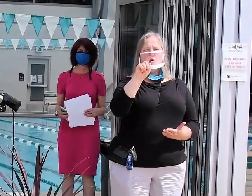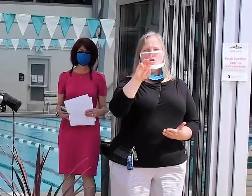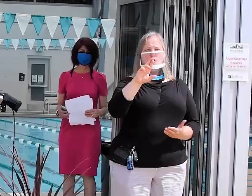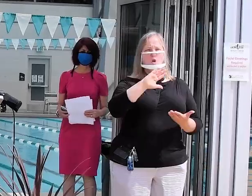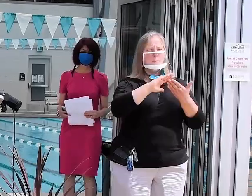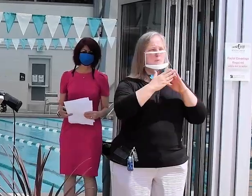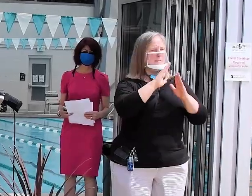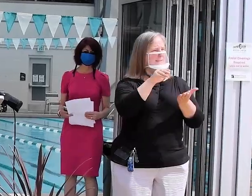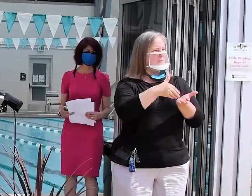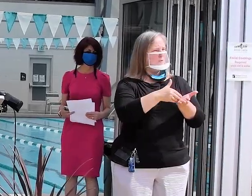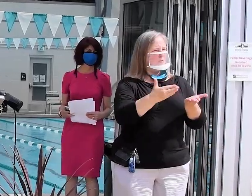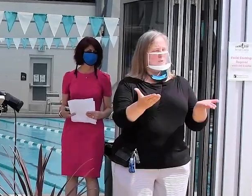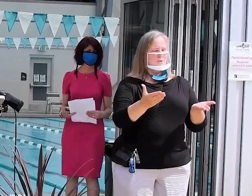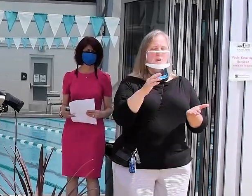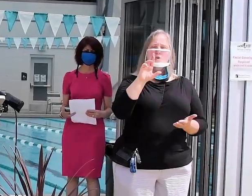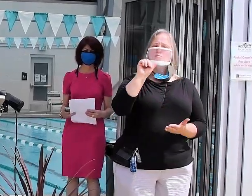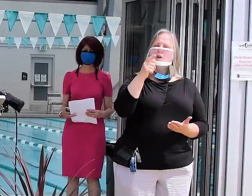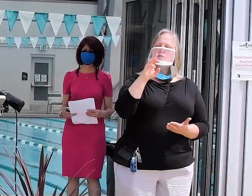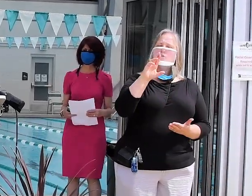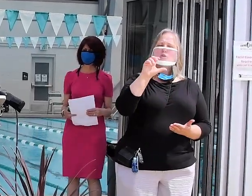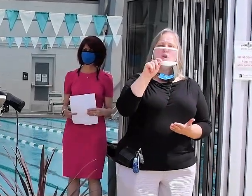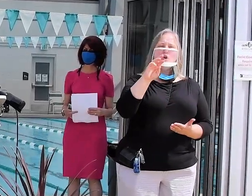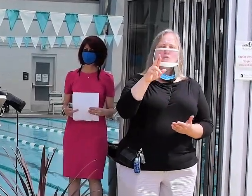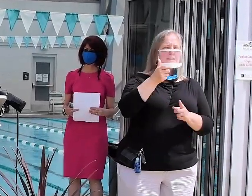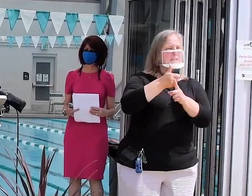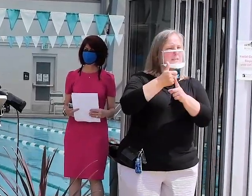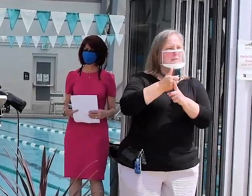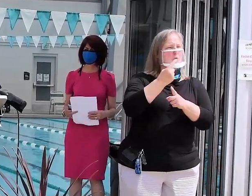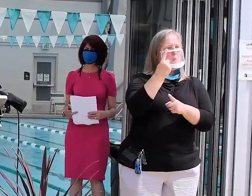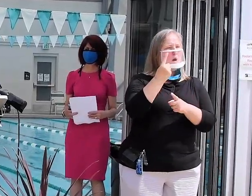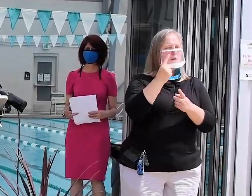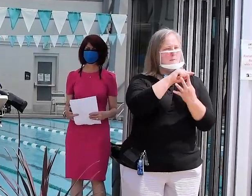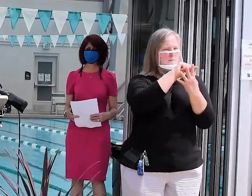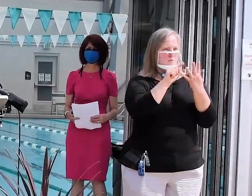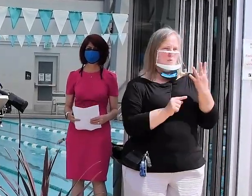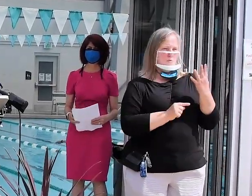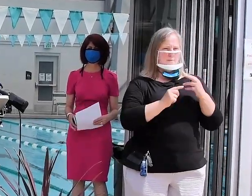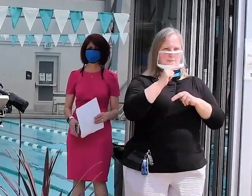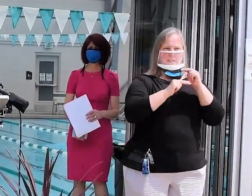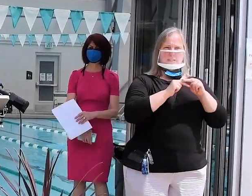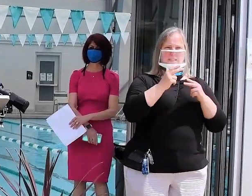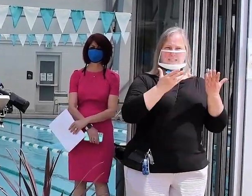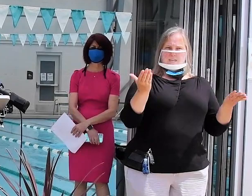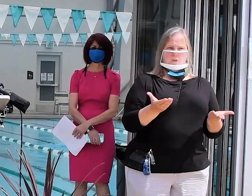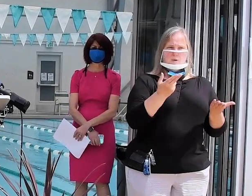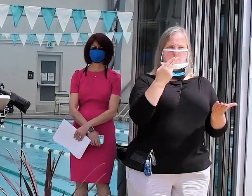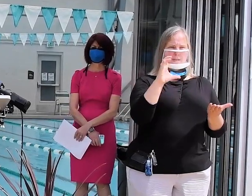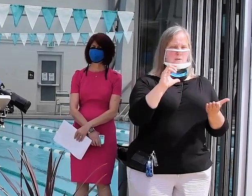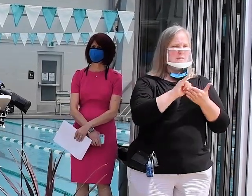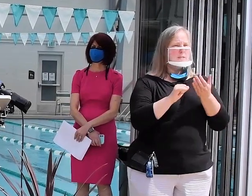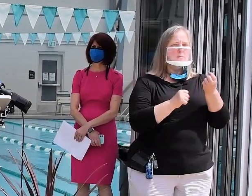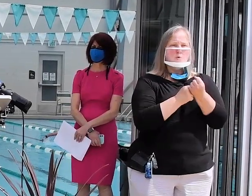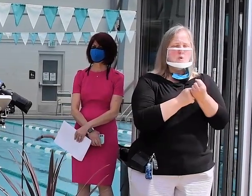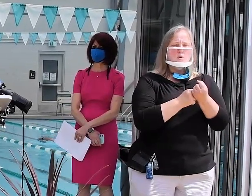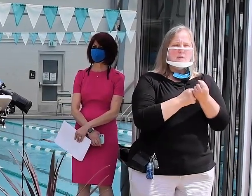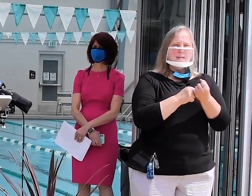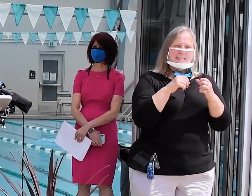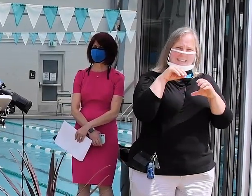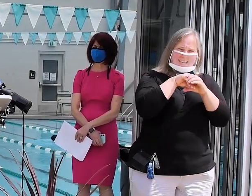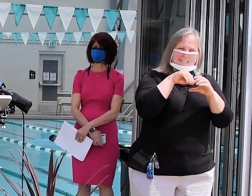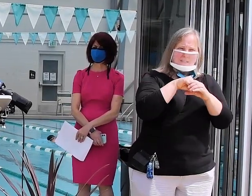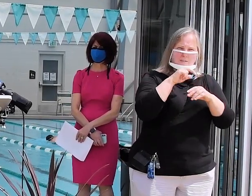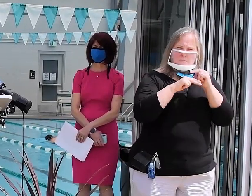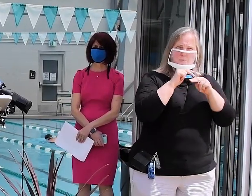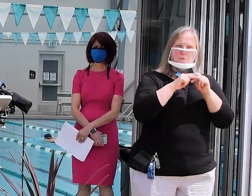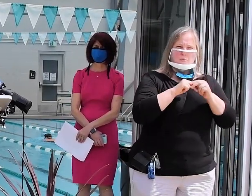Center. Roger Carter is one of our 4 facilities here in Howard County that support indoor